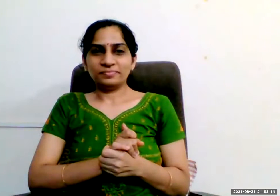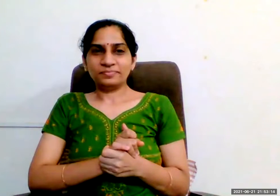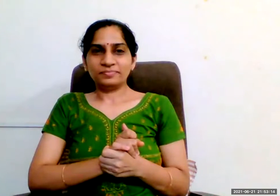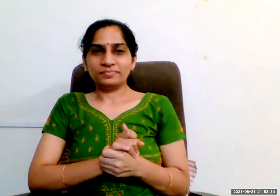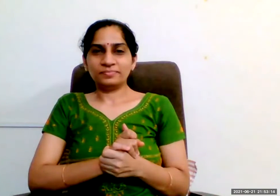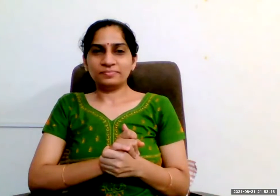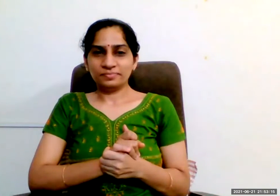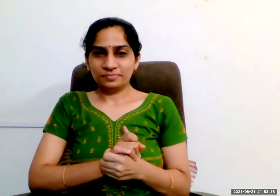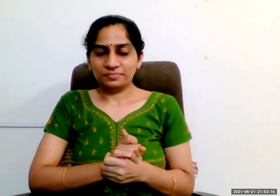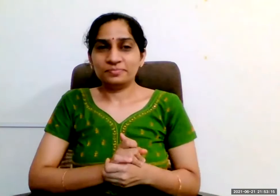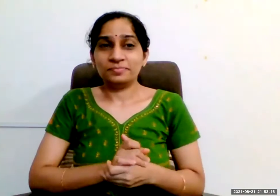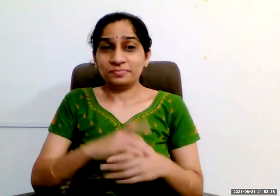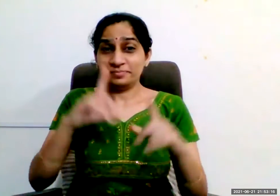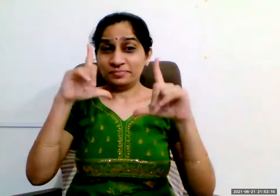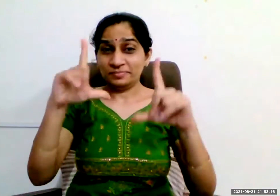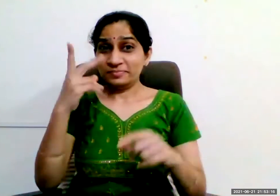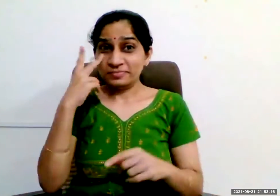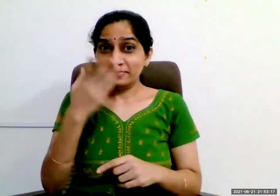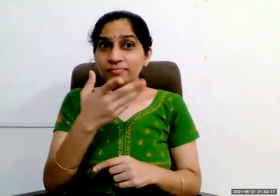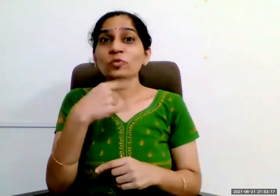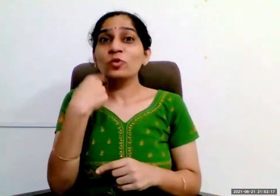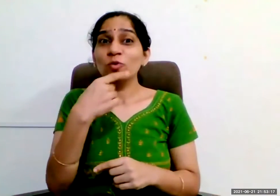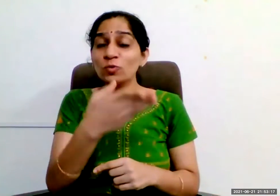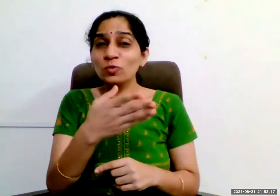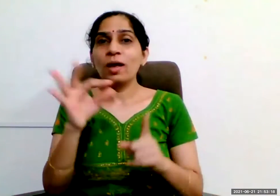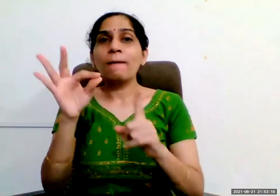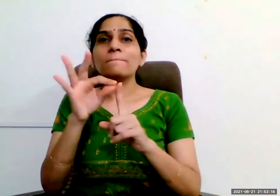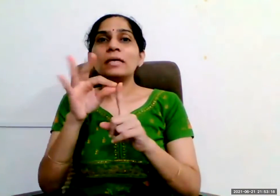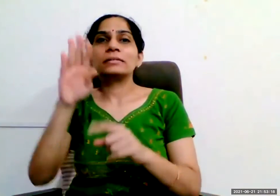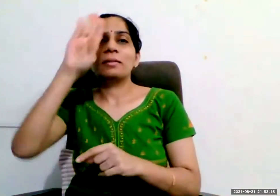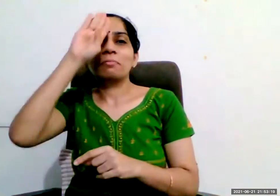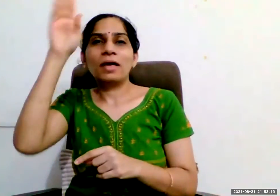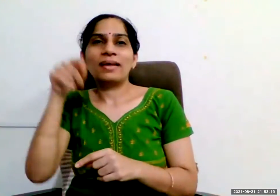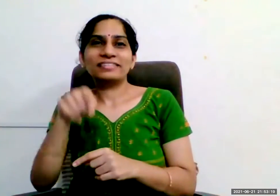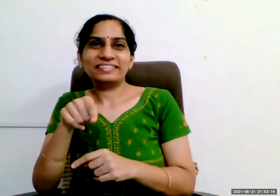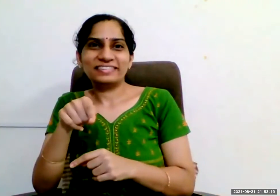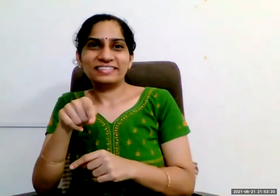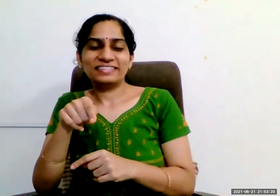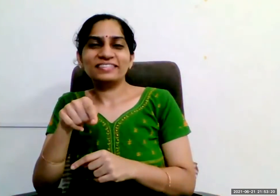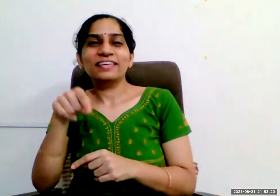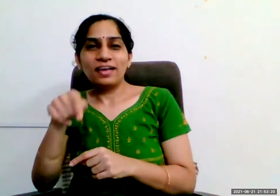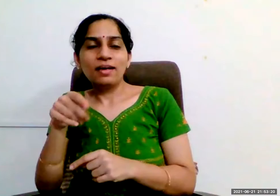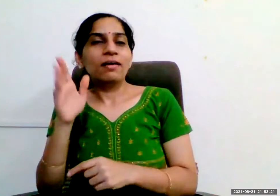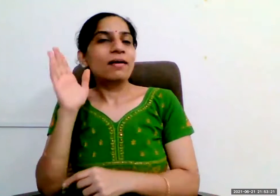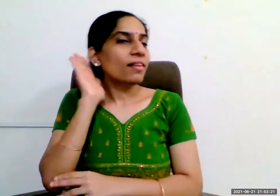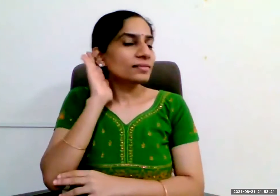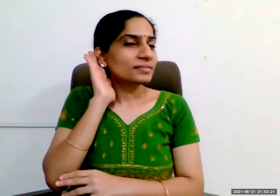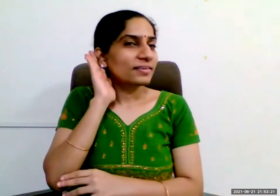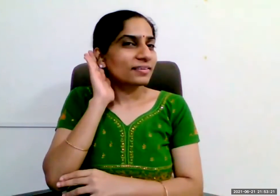So that's the image you just saw of Parikshit Maharaj listening to Srimad Bhagavatam. And it is said that he did not